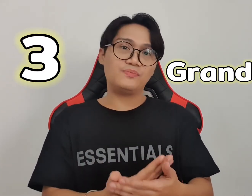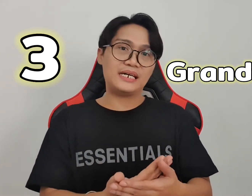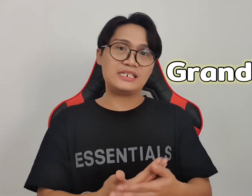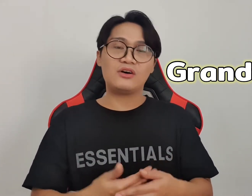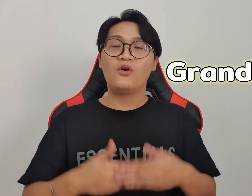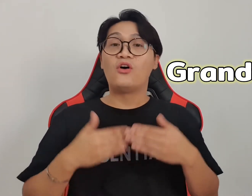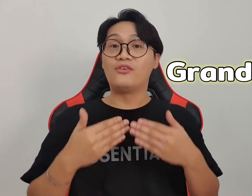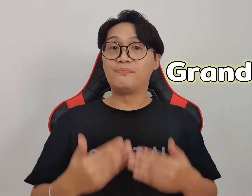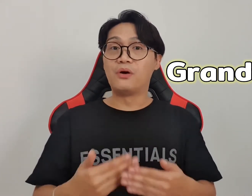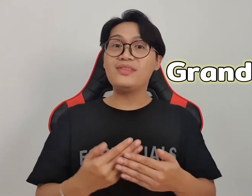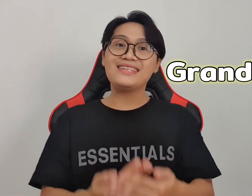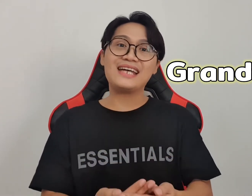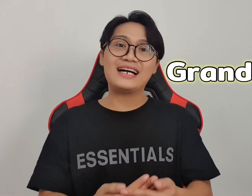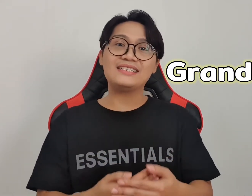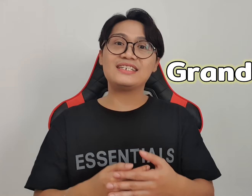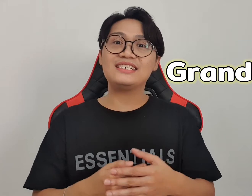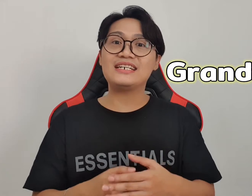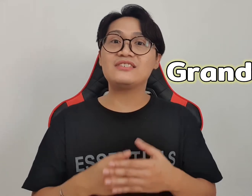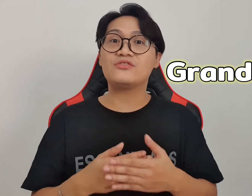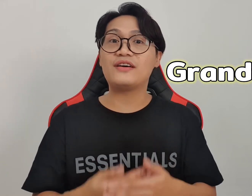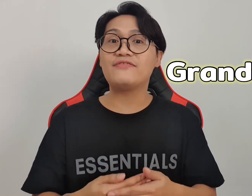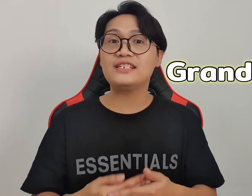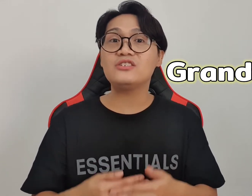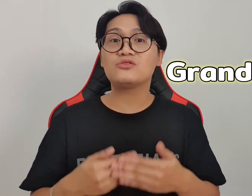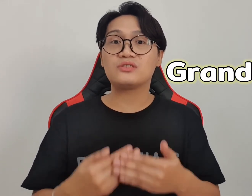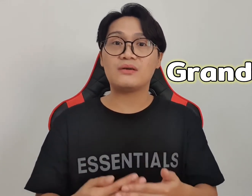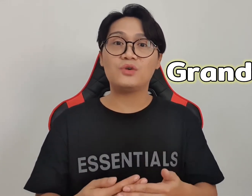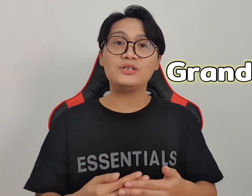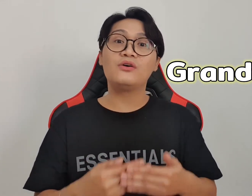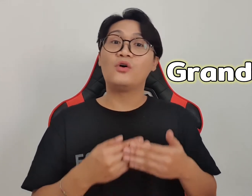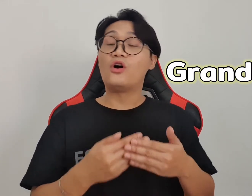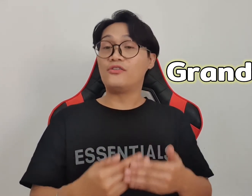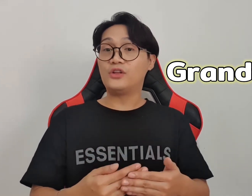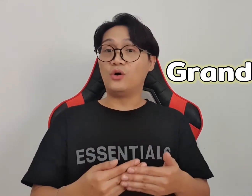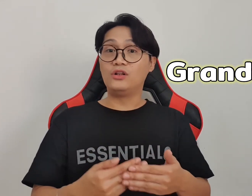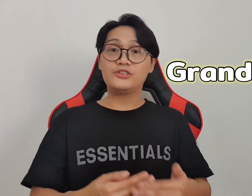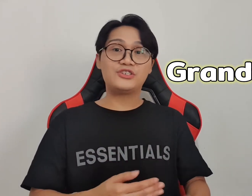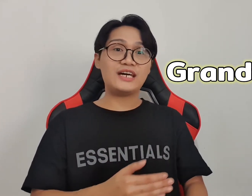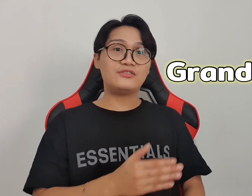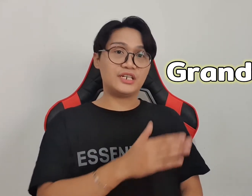movement of both signs suggests the reference to someone of the older generation.